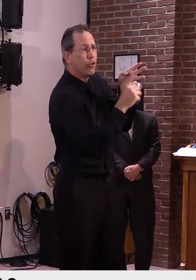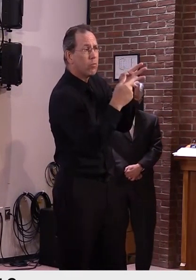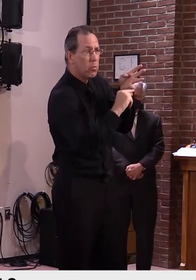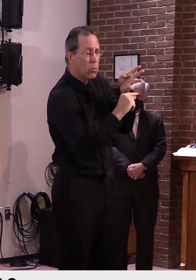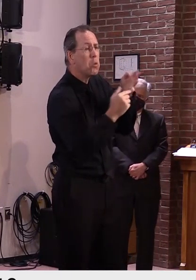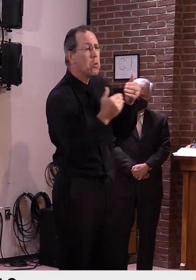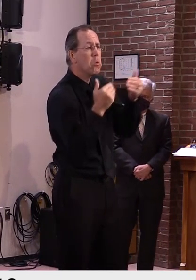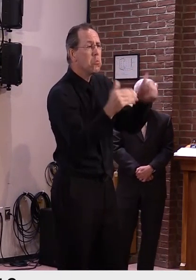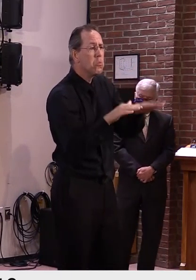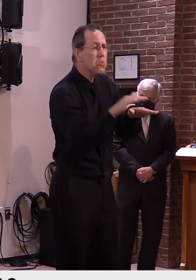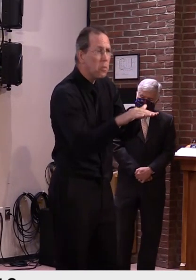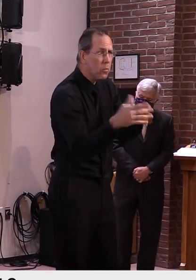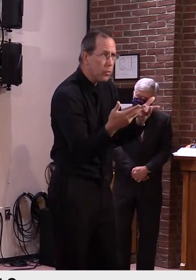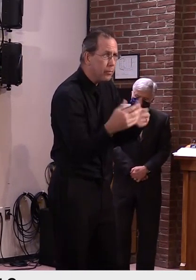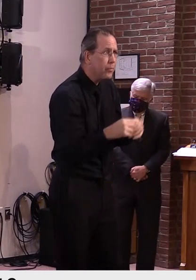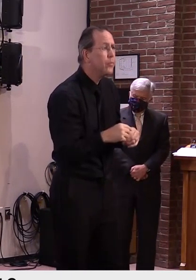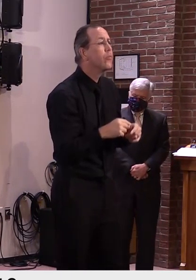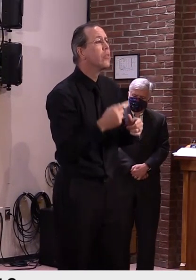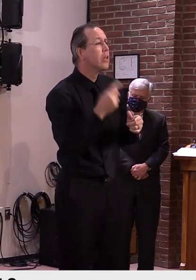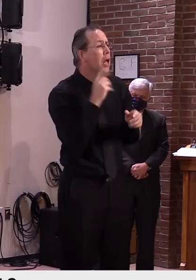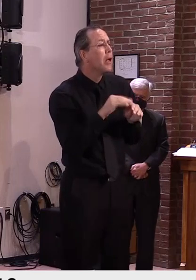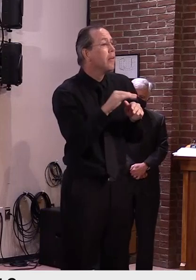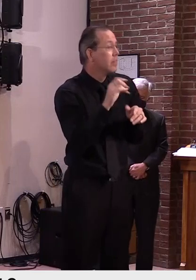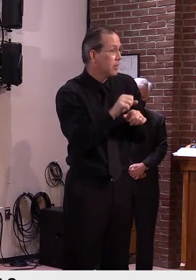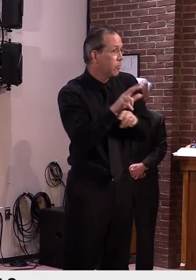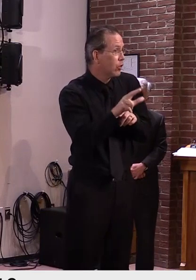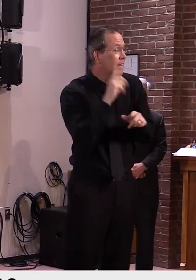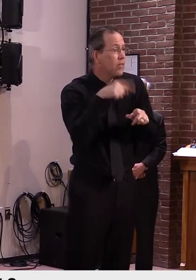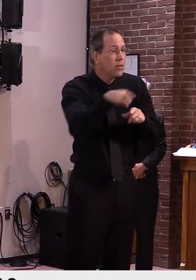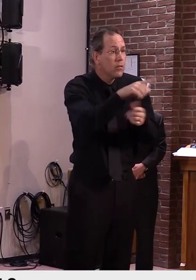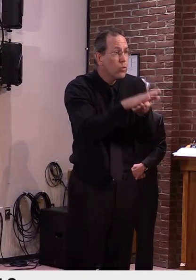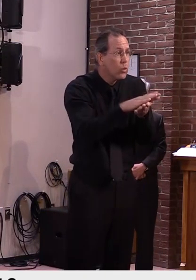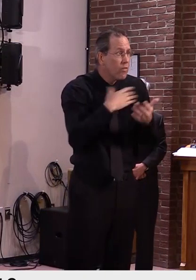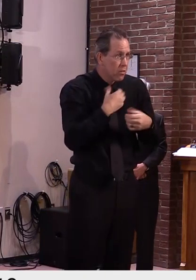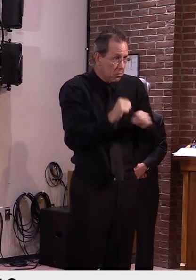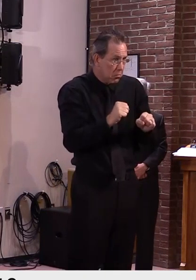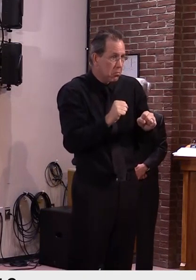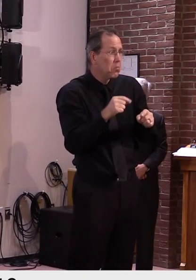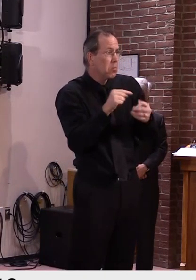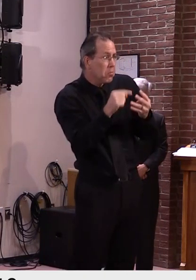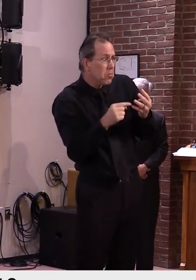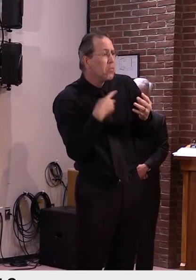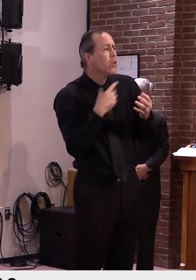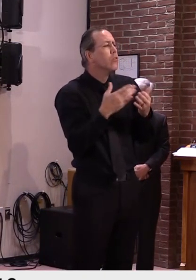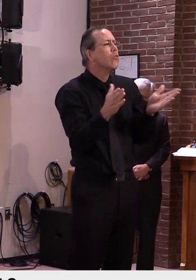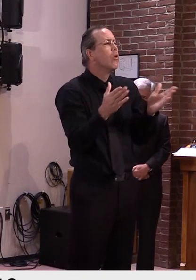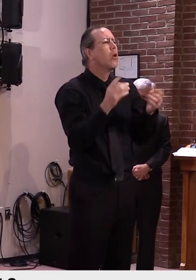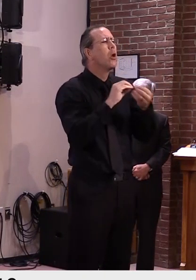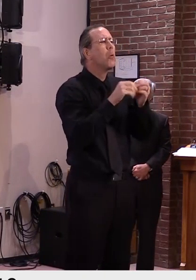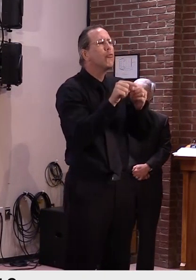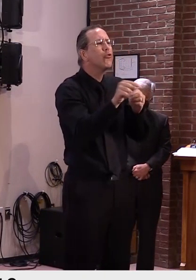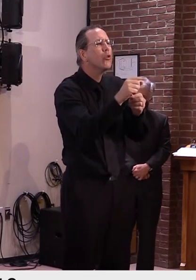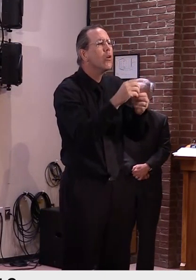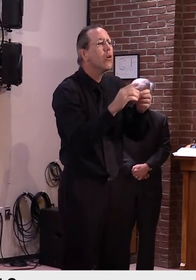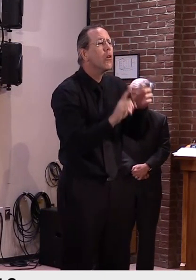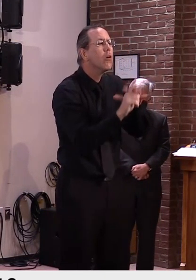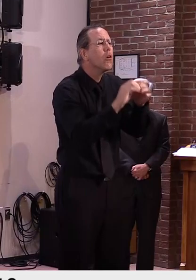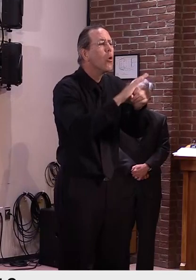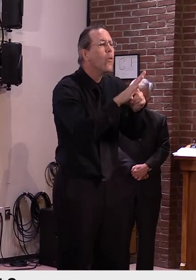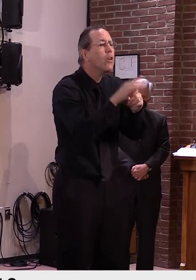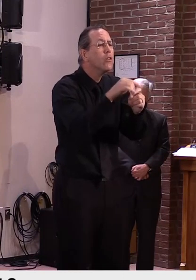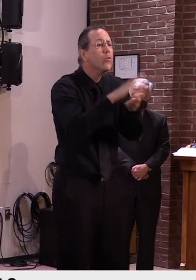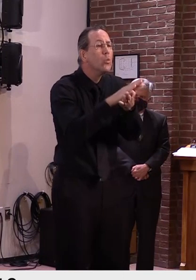variables. First variable is the overall health conditions for the virus in Vermont. In spite of the few cases we